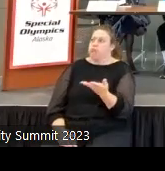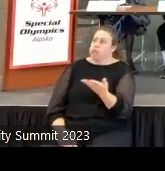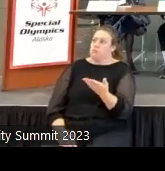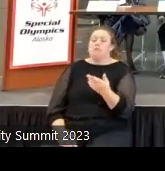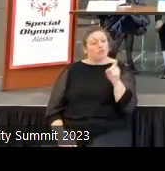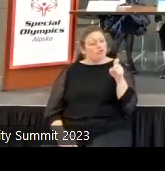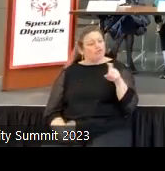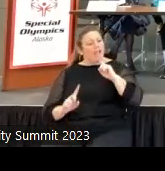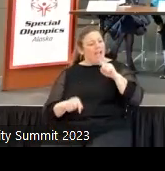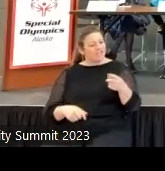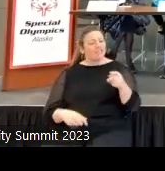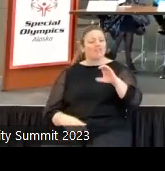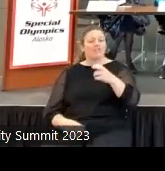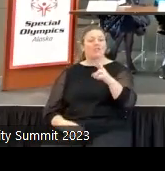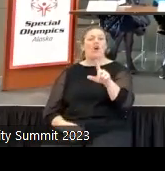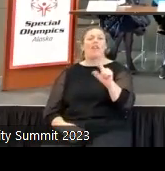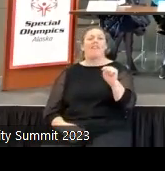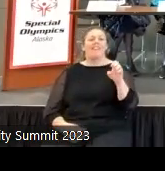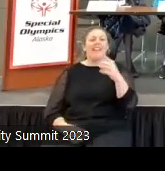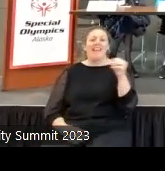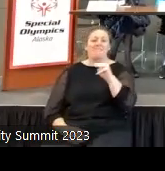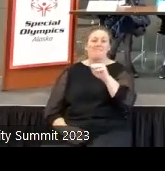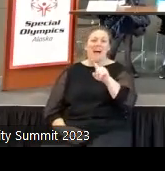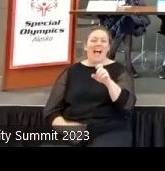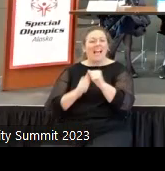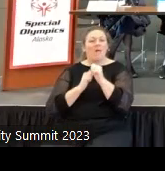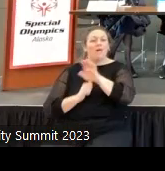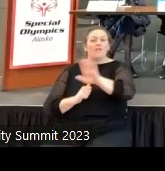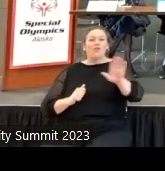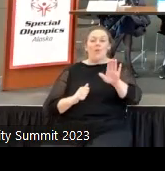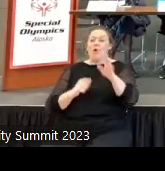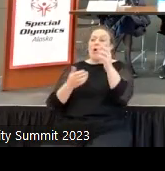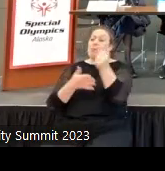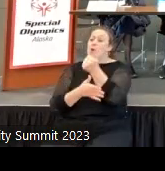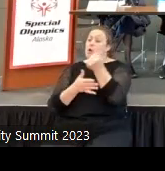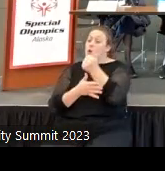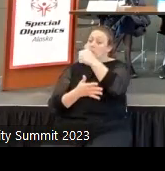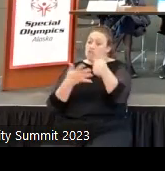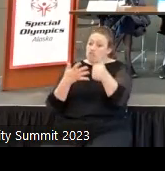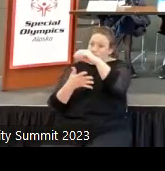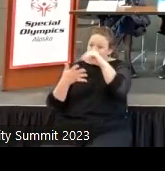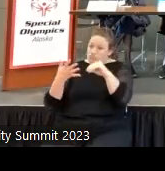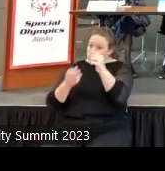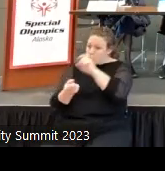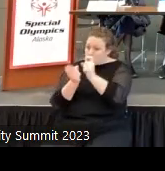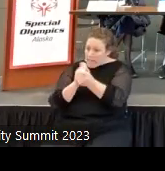go with Charlotte and Mike. Charlotte and Mike, how have your priorities changed as you've grown